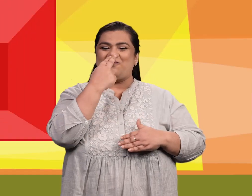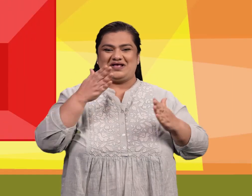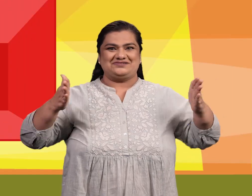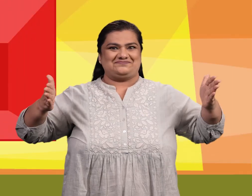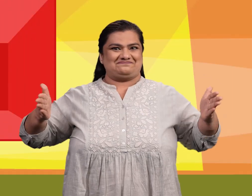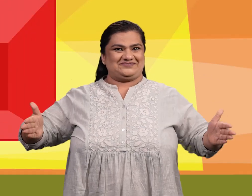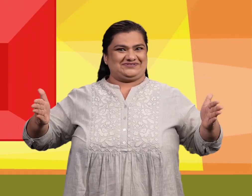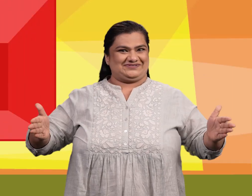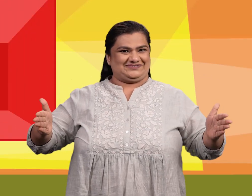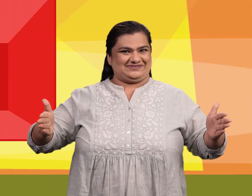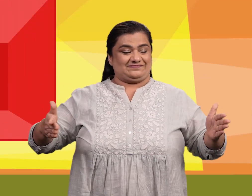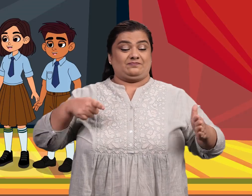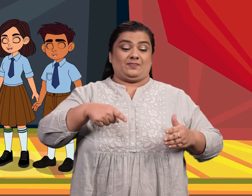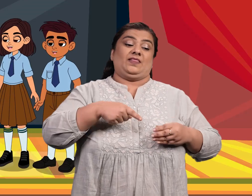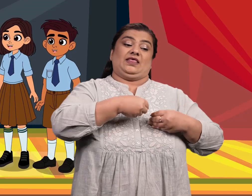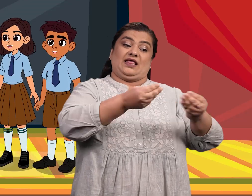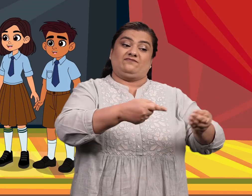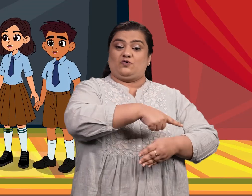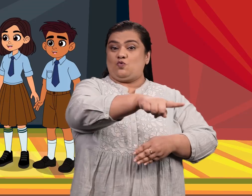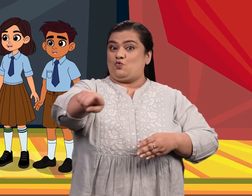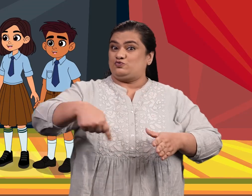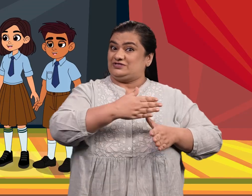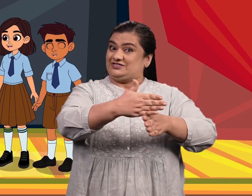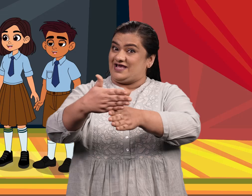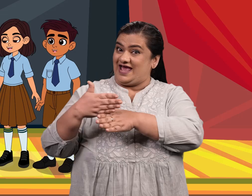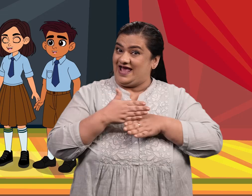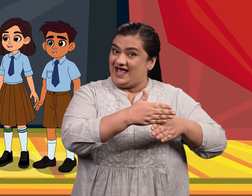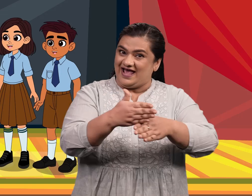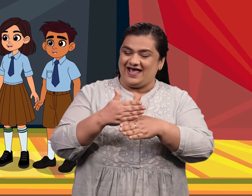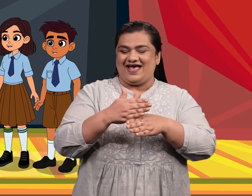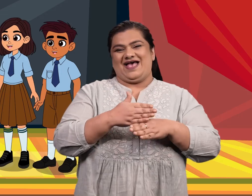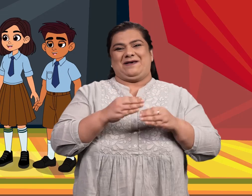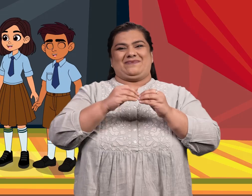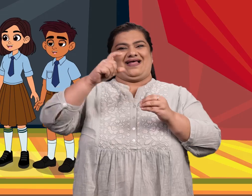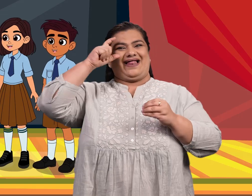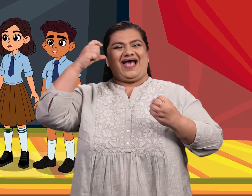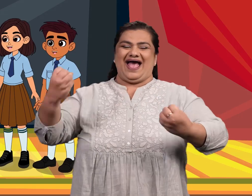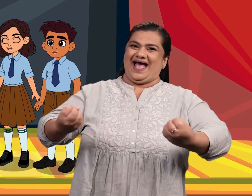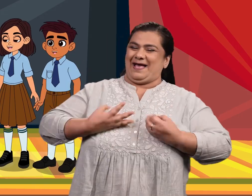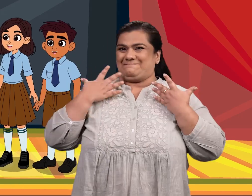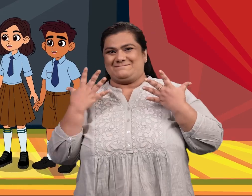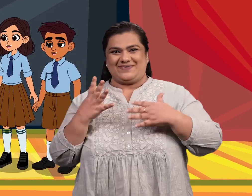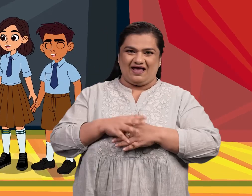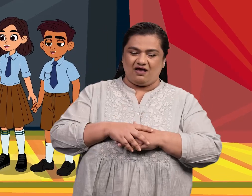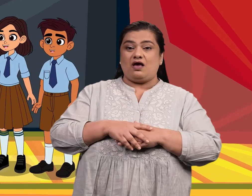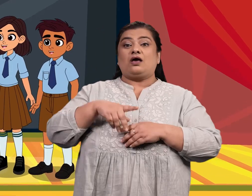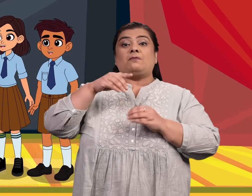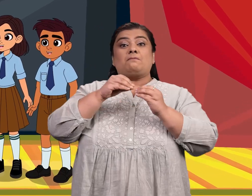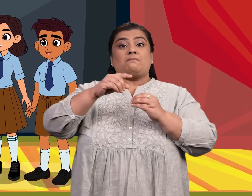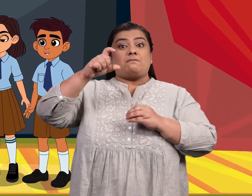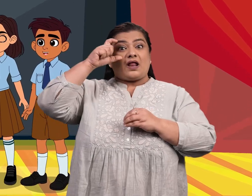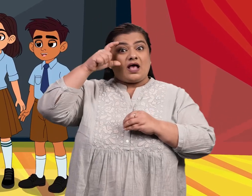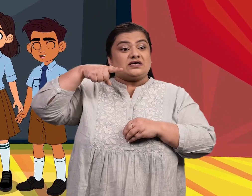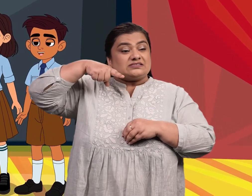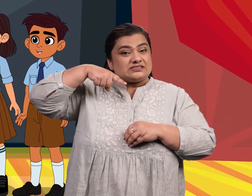a box of chocolate. She told the team to share the chocolates with each other. Bharat